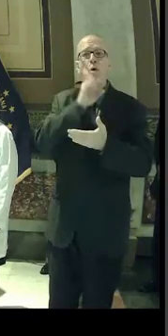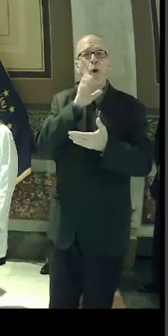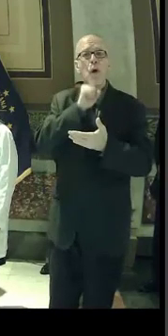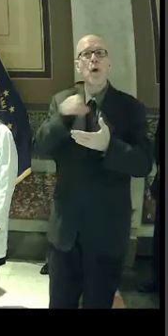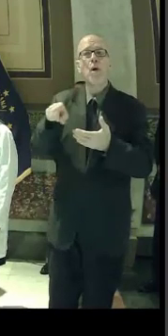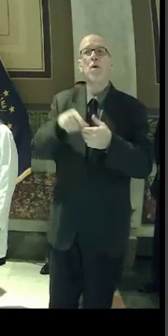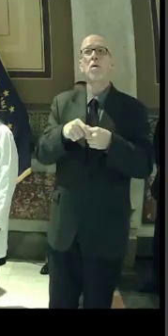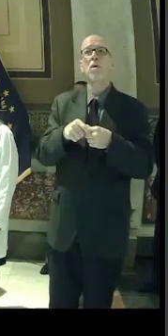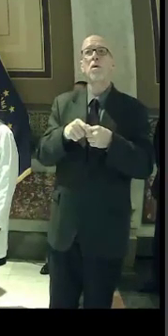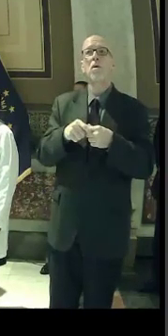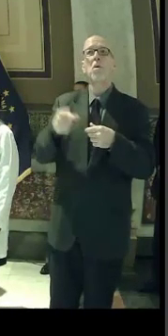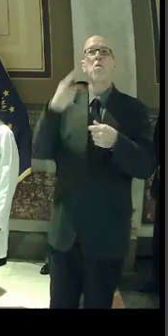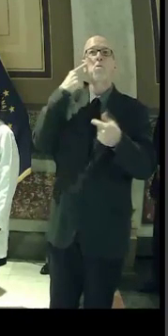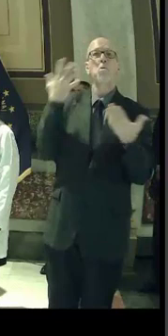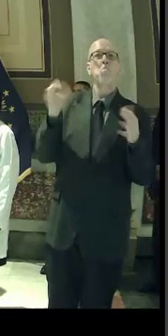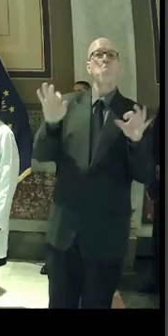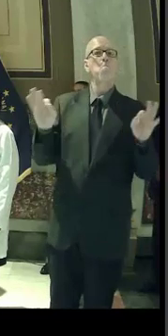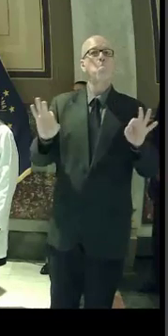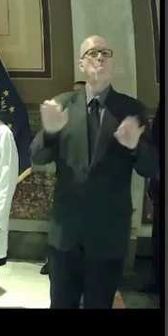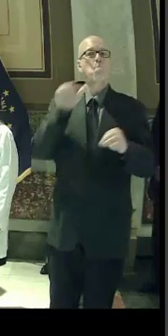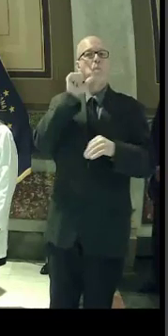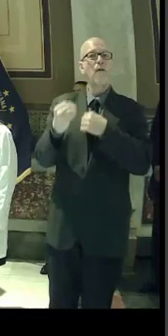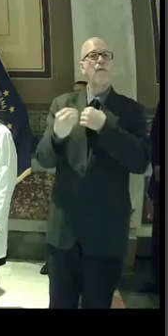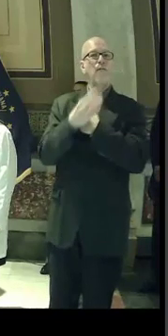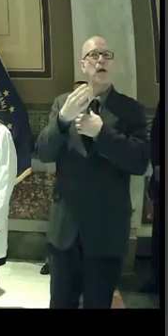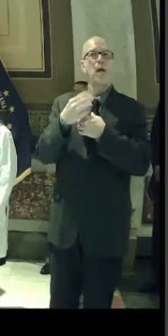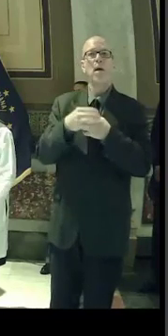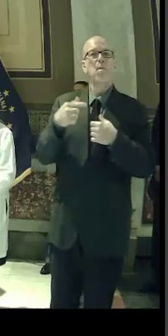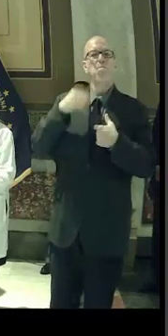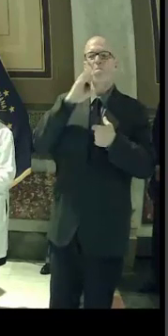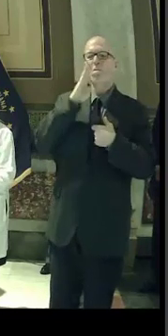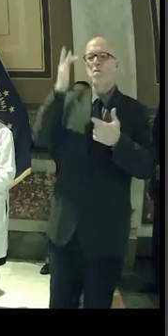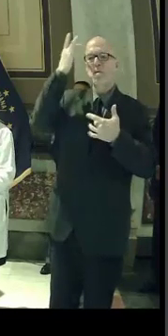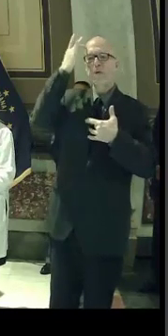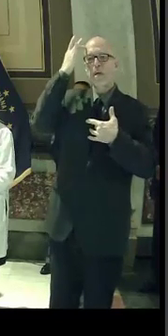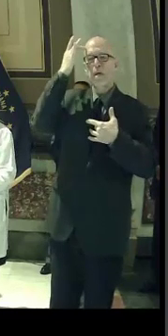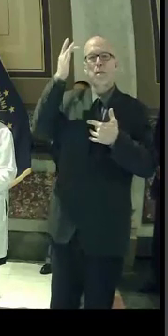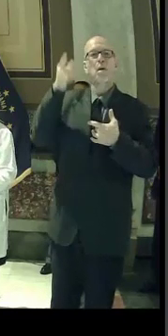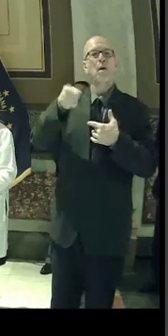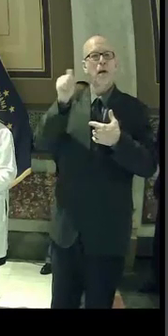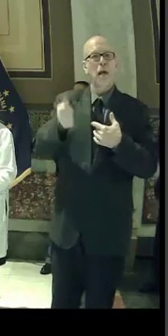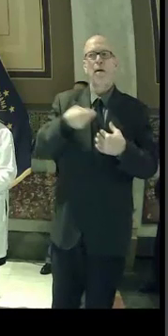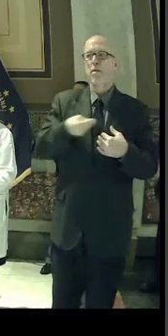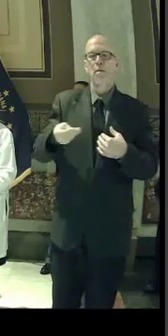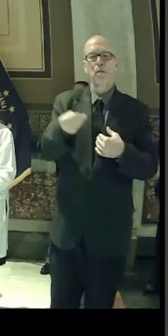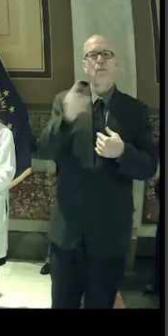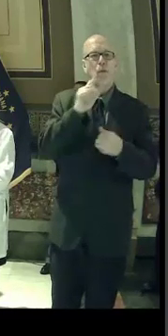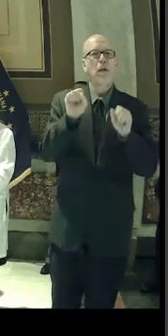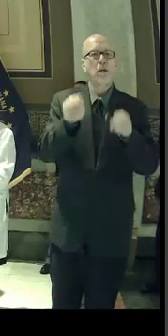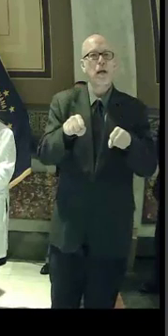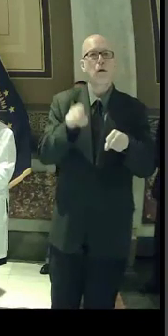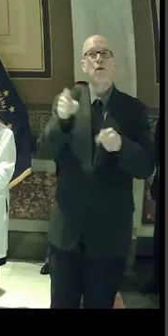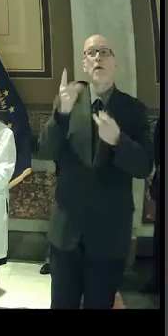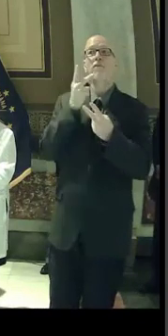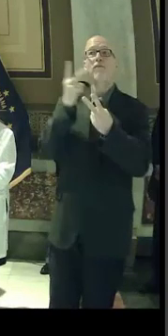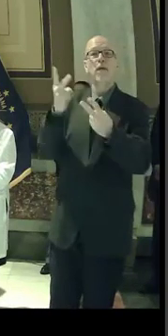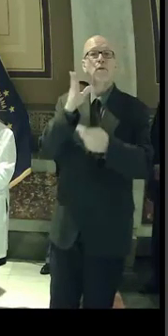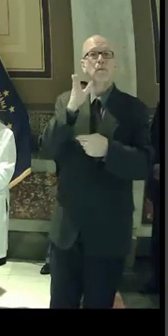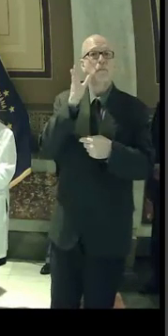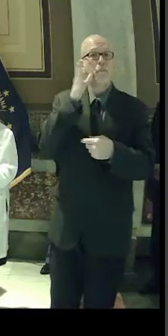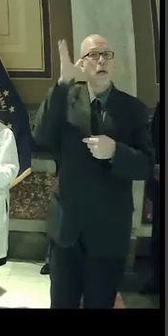well, it's not going to affect me. You're not going to get sick, but you will get somebody else sick. If you go visit your parents or